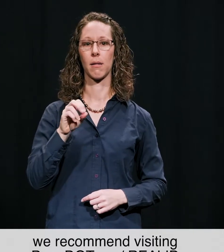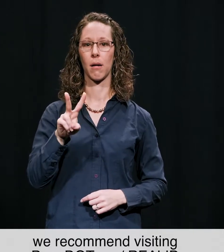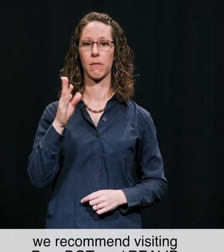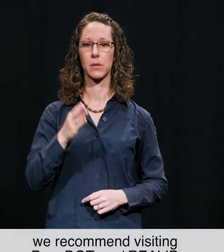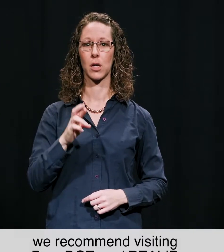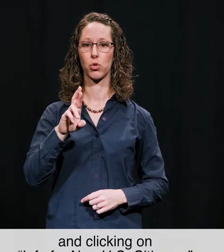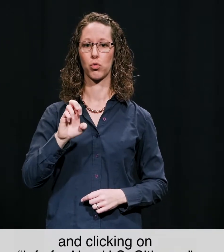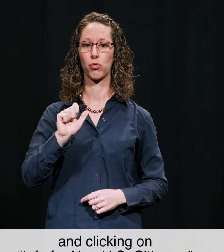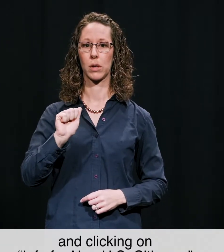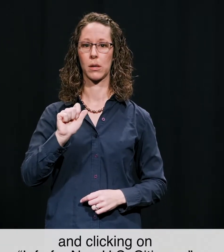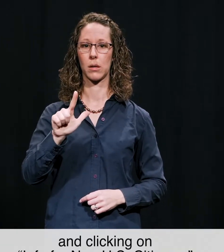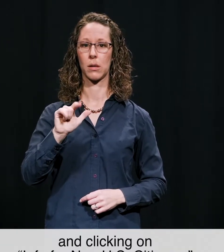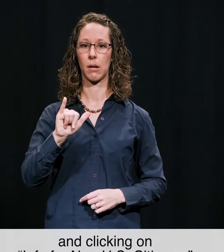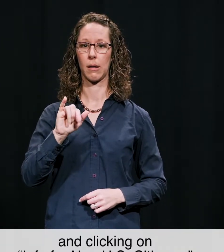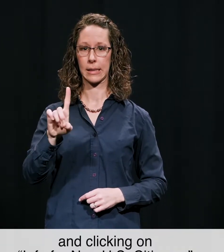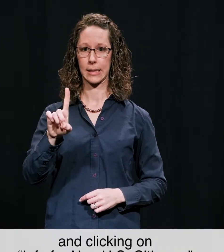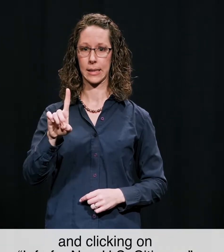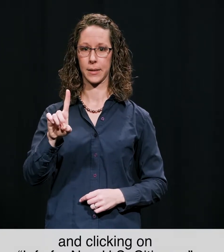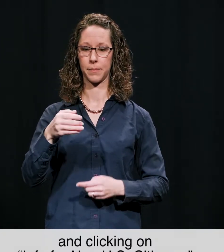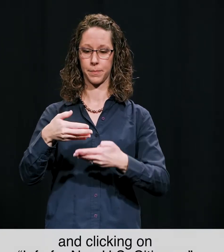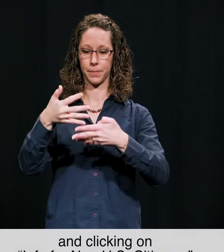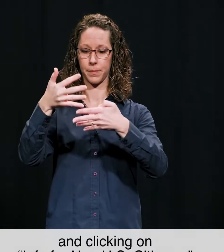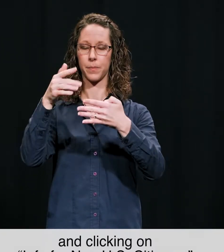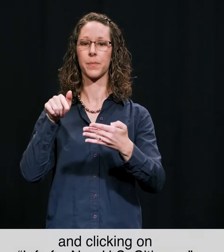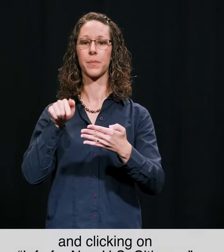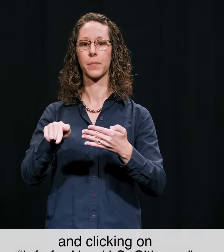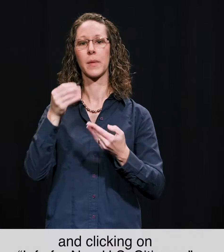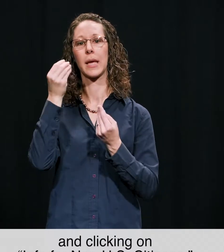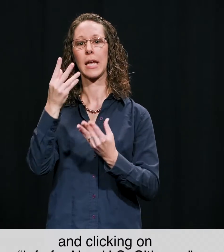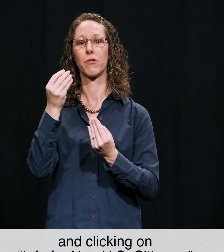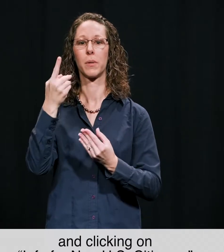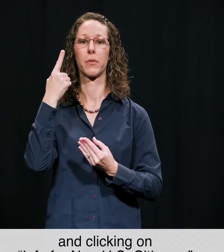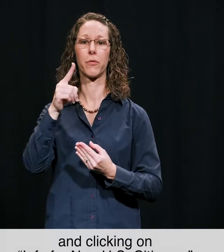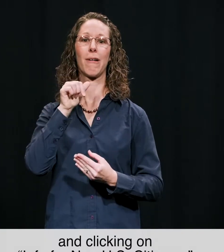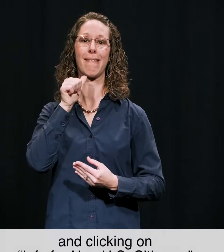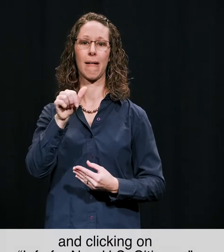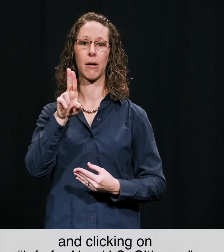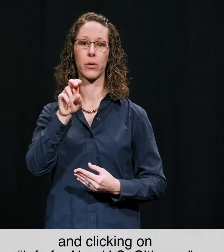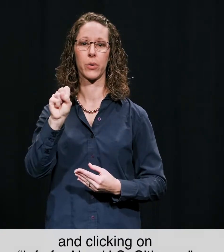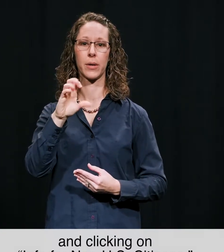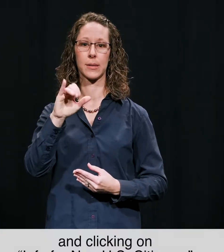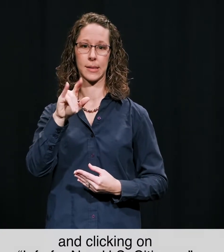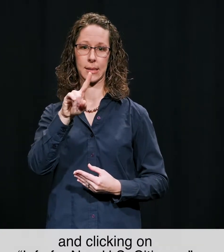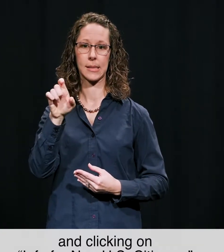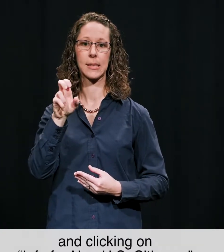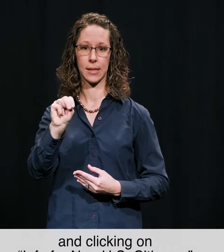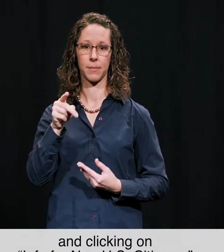penndot.gov/realid and clicking on Info for non-U.S. citizens.